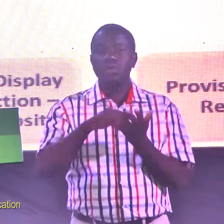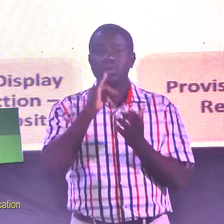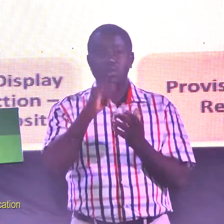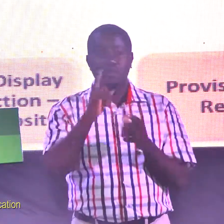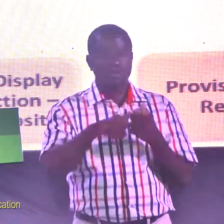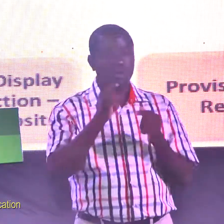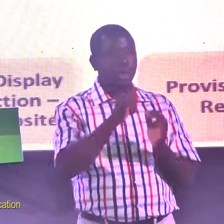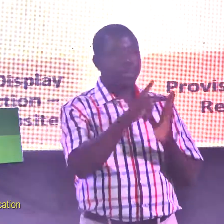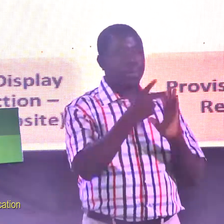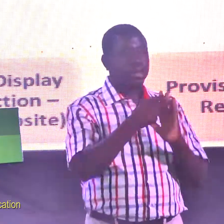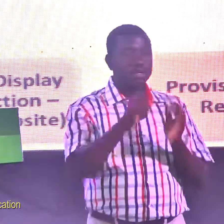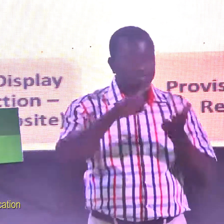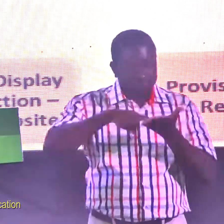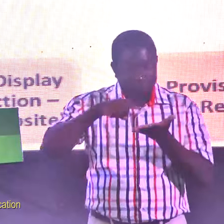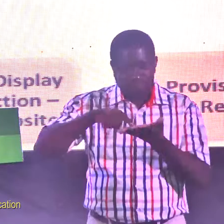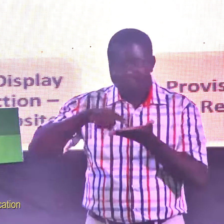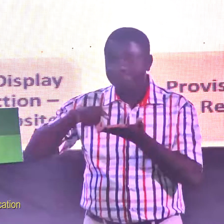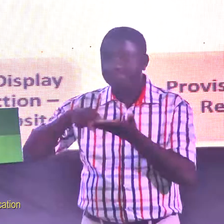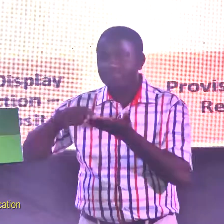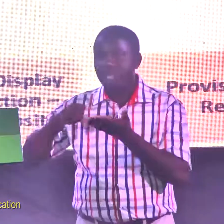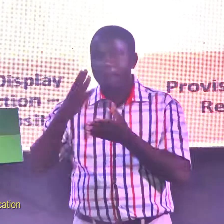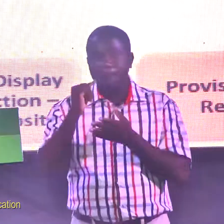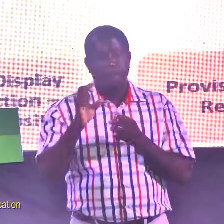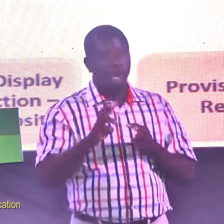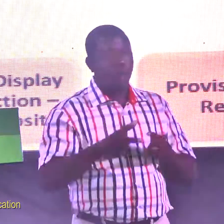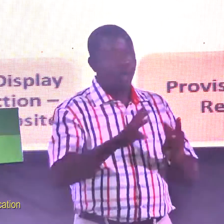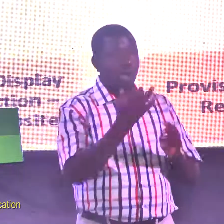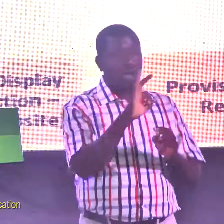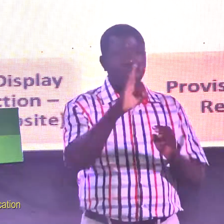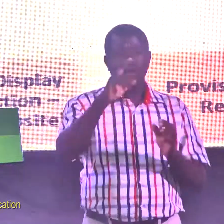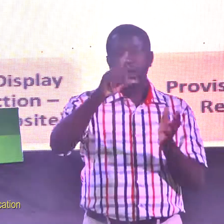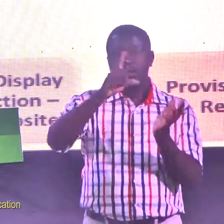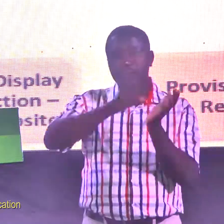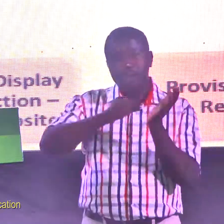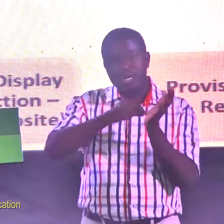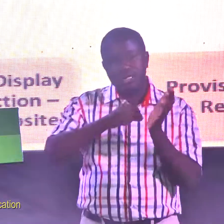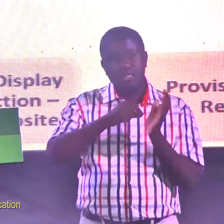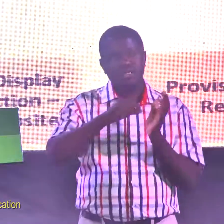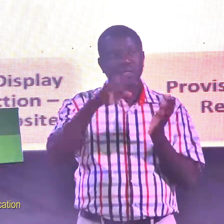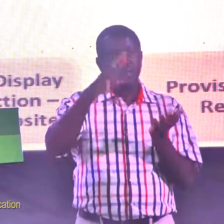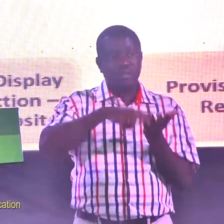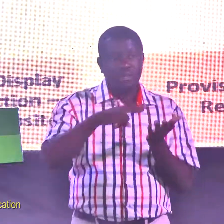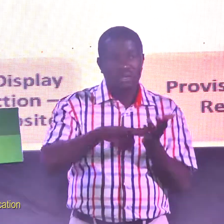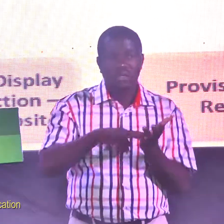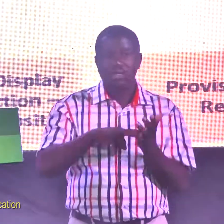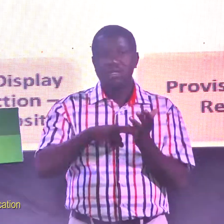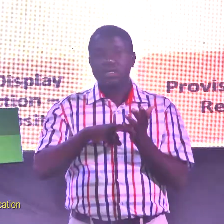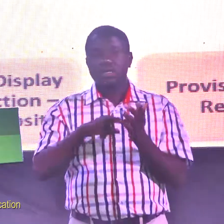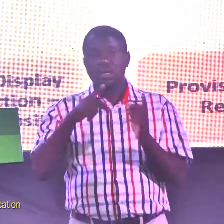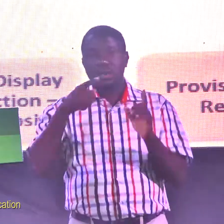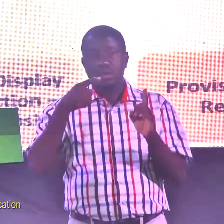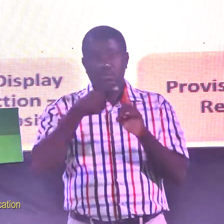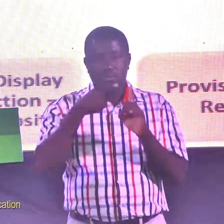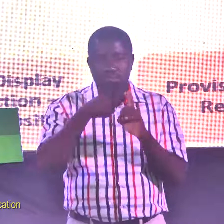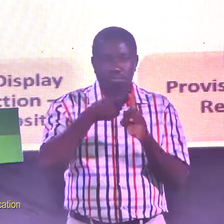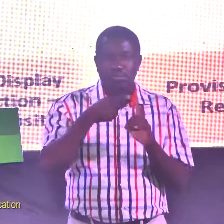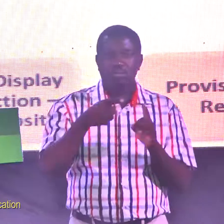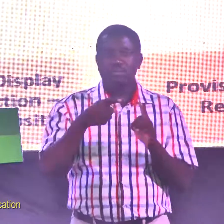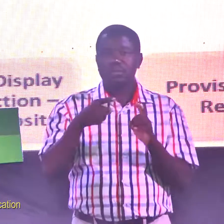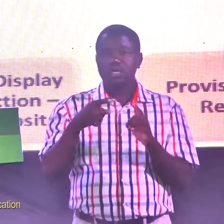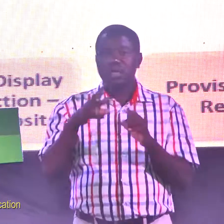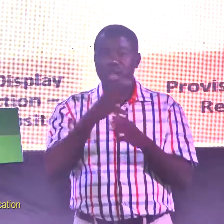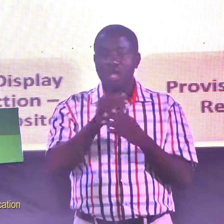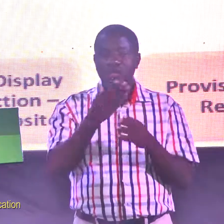public inspection by way of printing registers per polling station and distributing